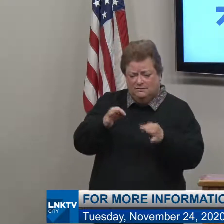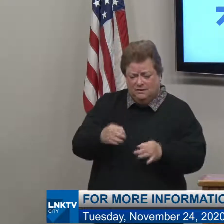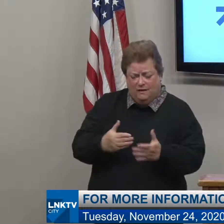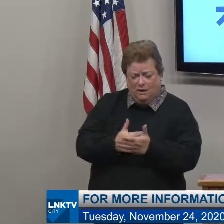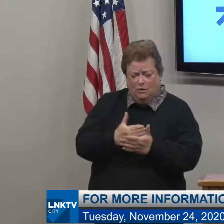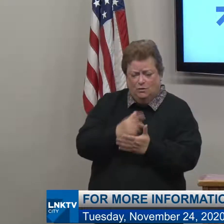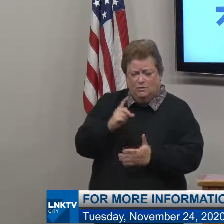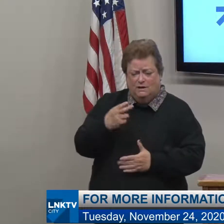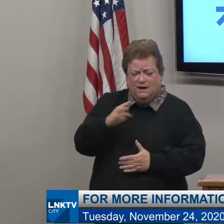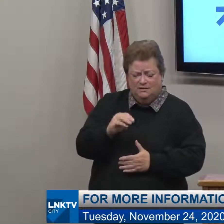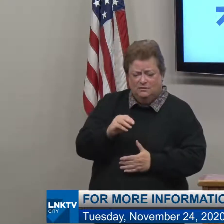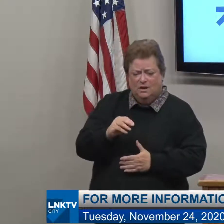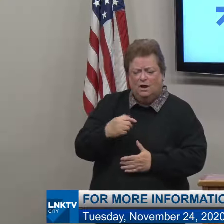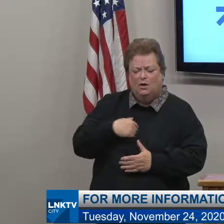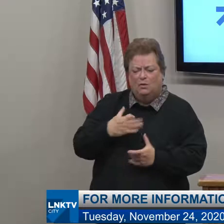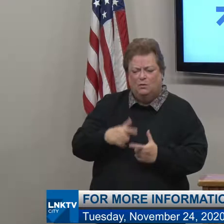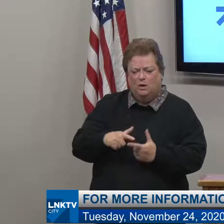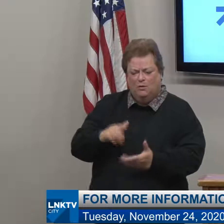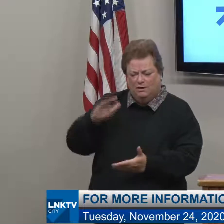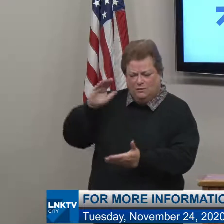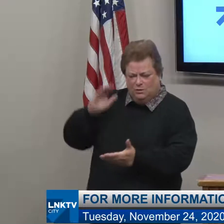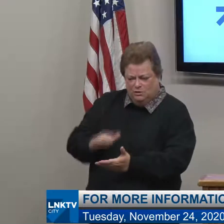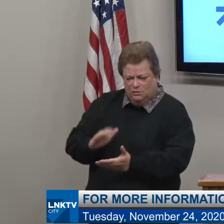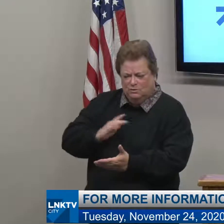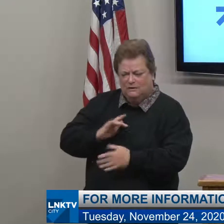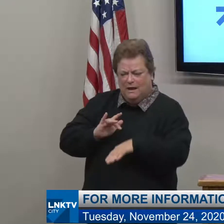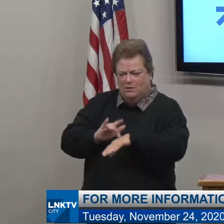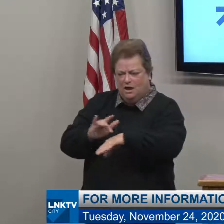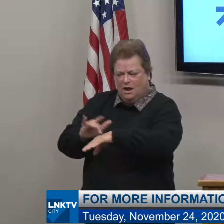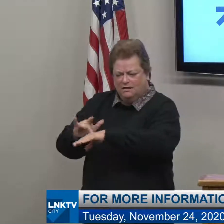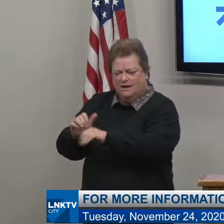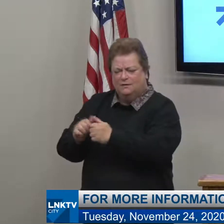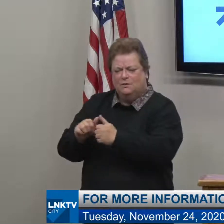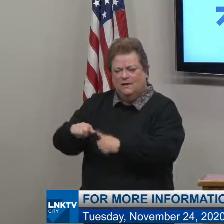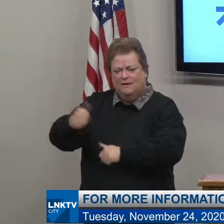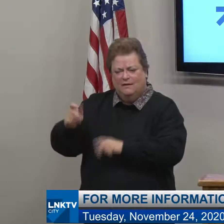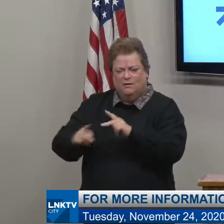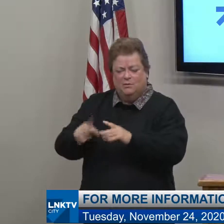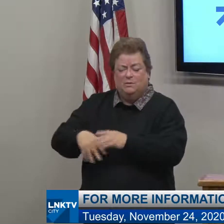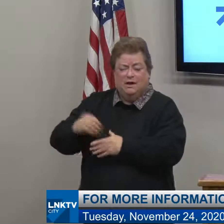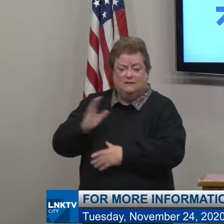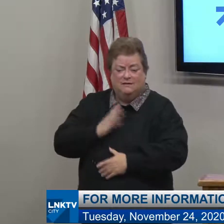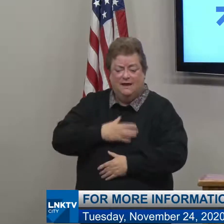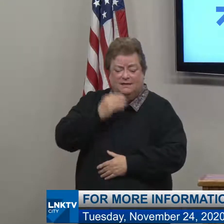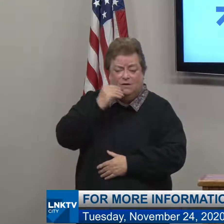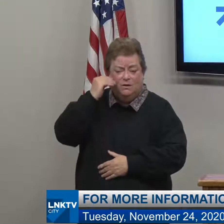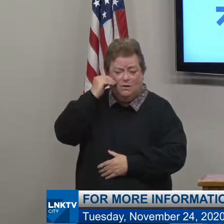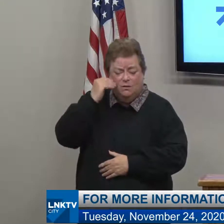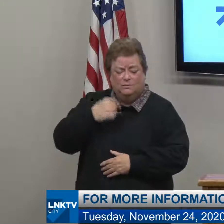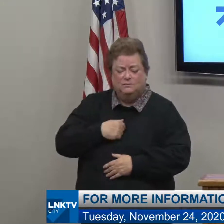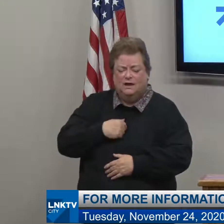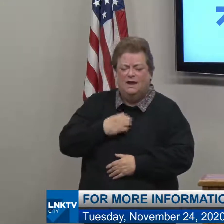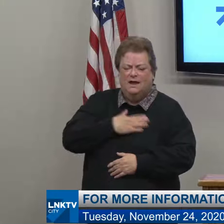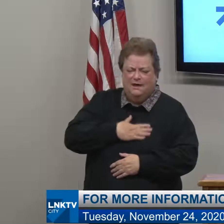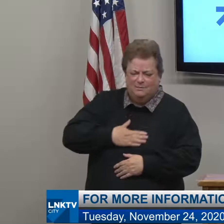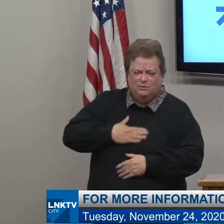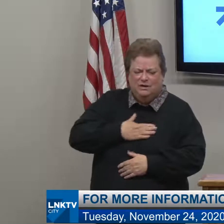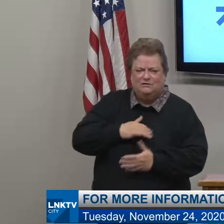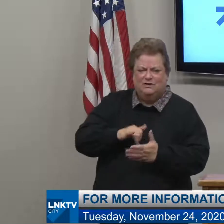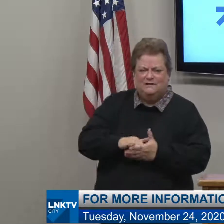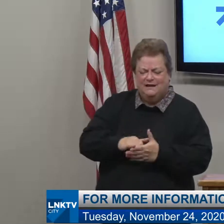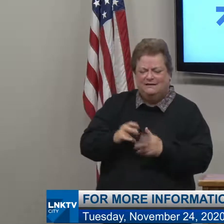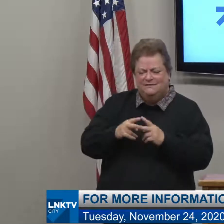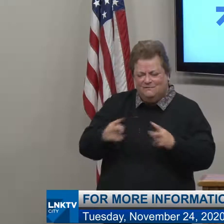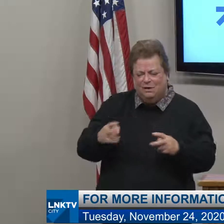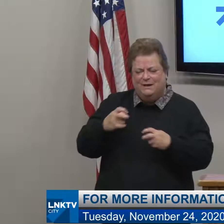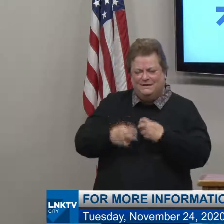measures is to reduce our contact with other people outside our household. And I appreciate that this is a really, really difficult